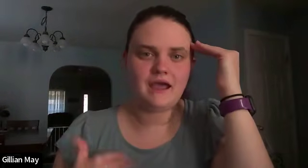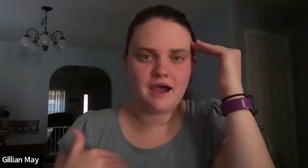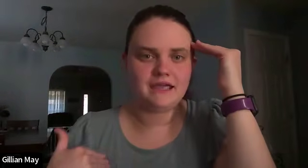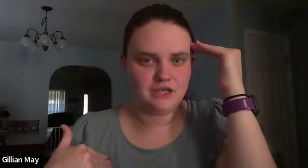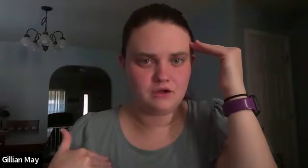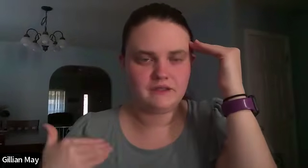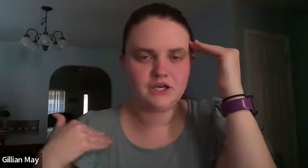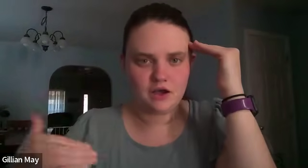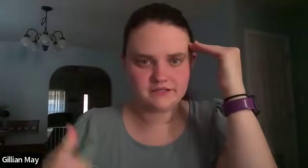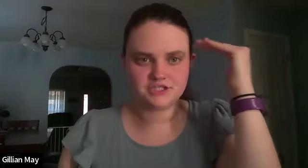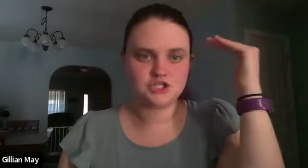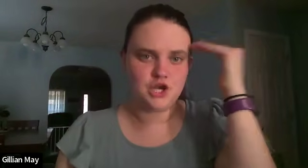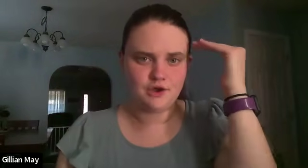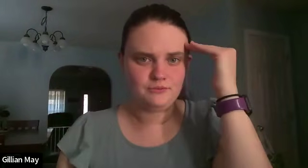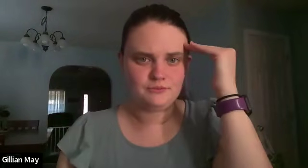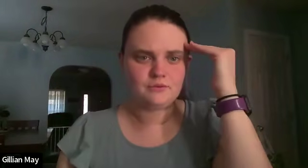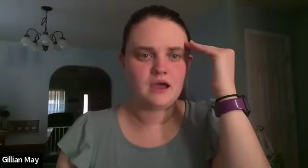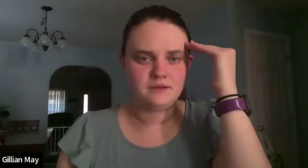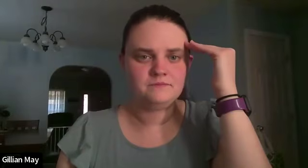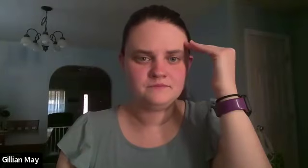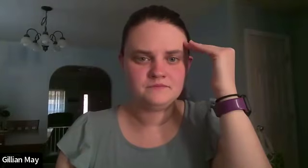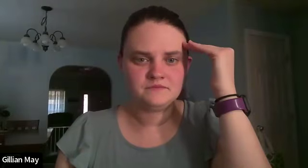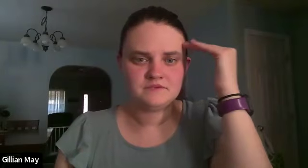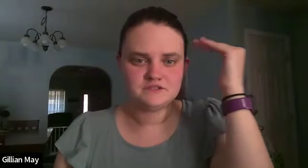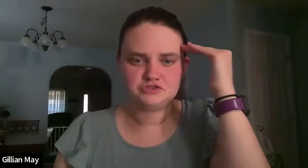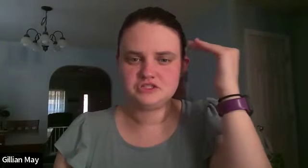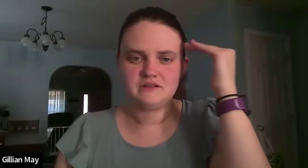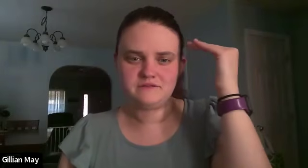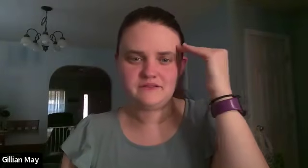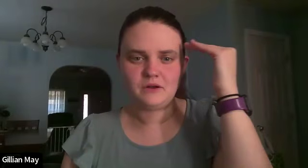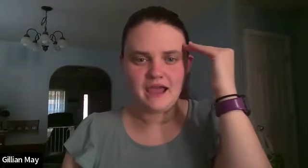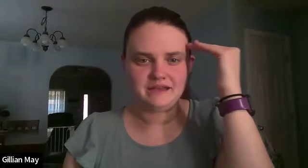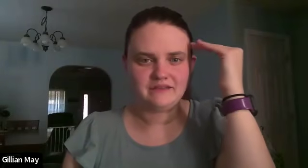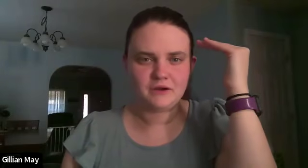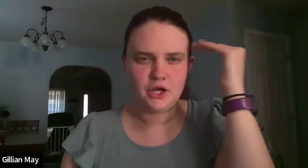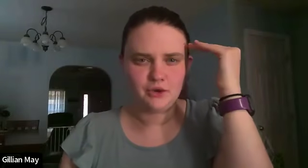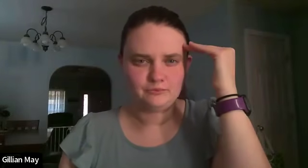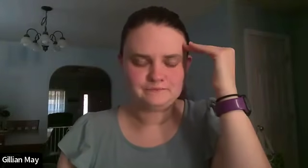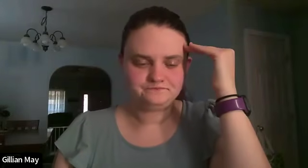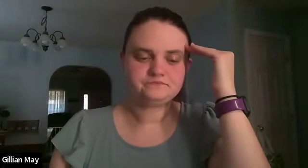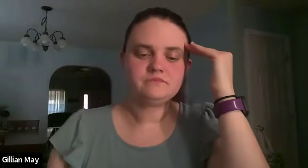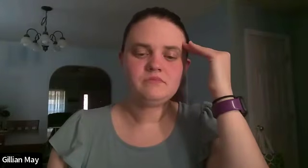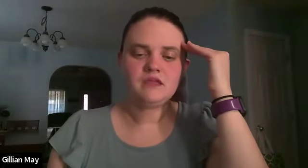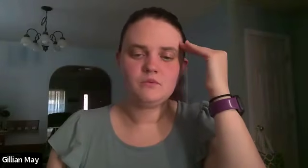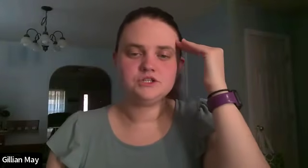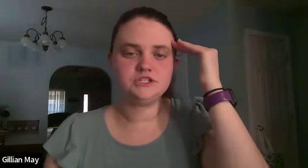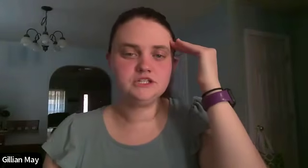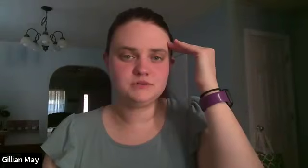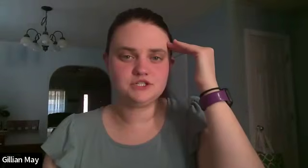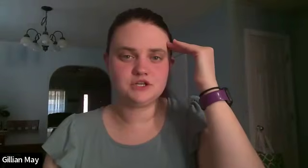like I know, like knowledge, no. Okay? So just a little fun little add in there, no. What you're going to do is you're